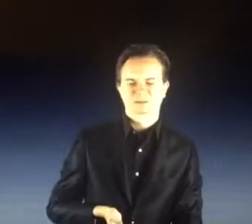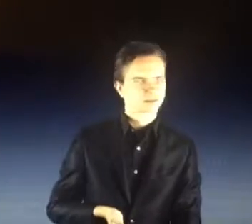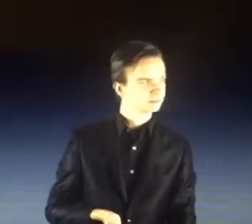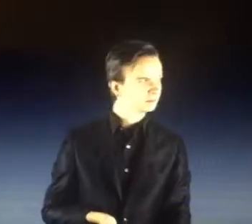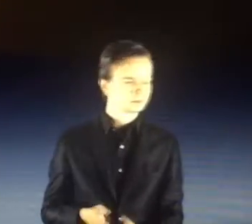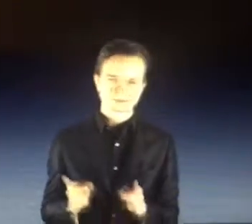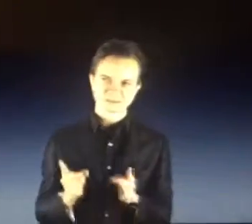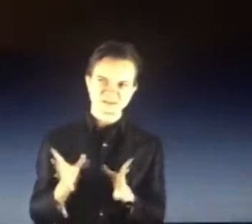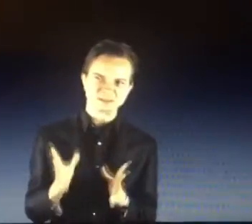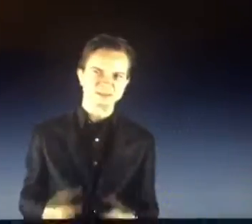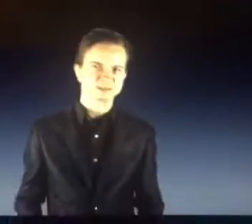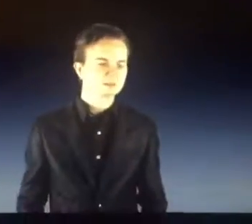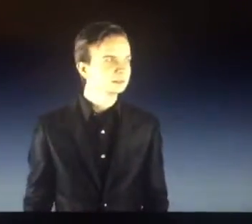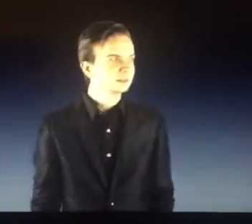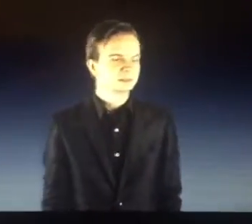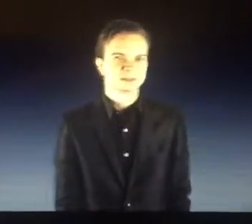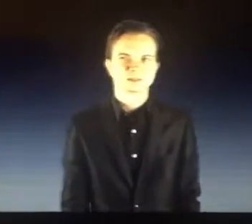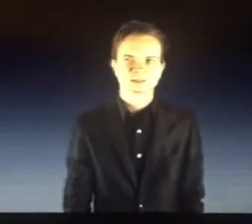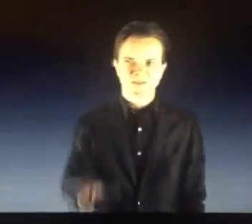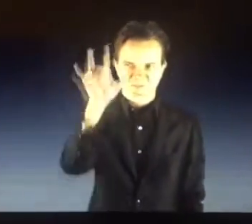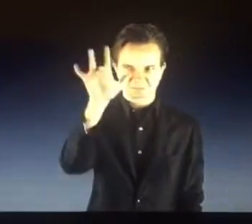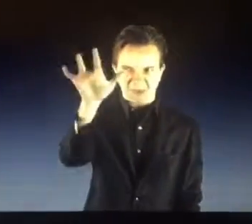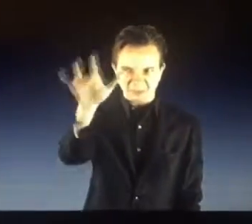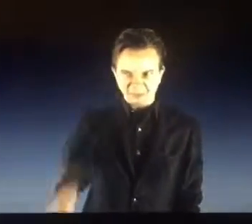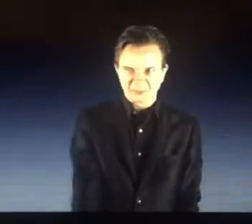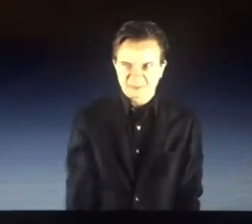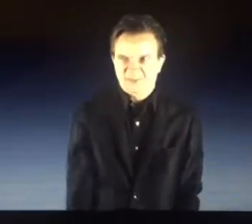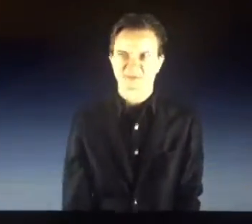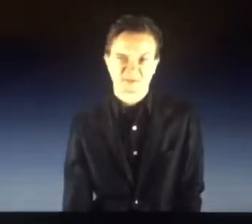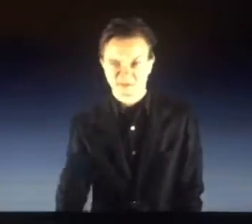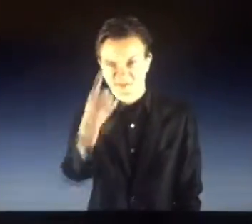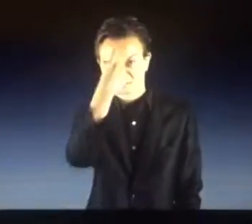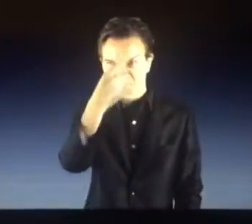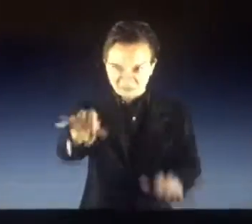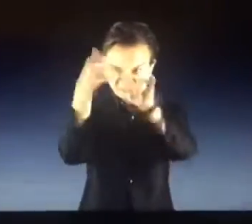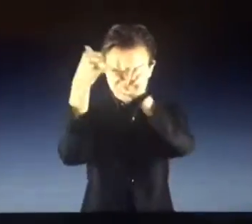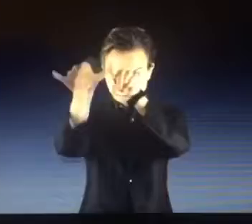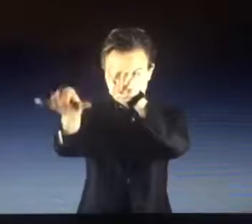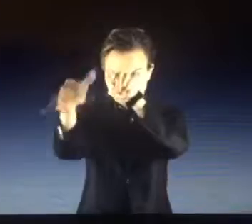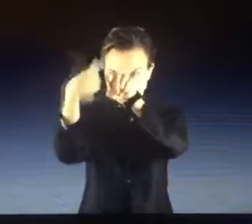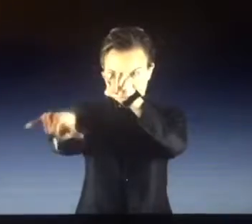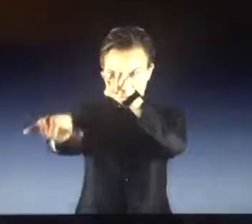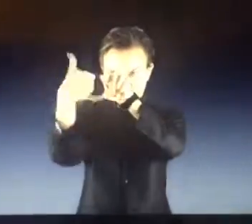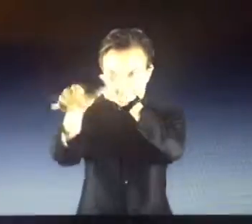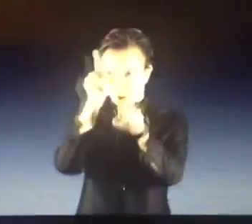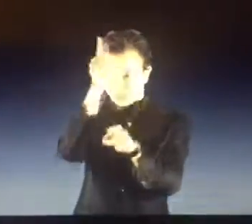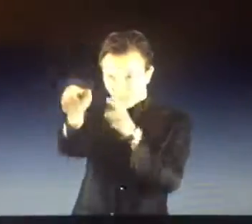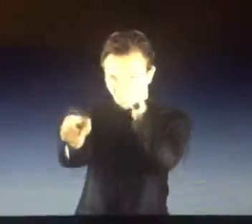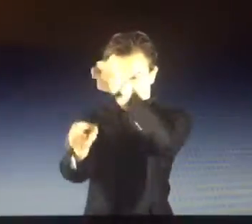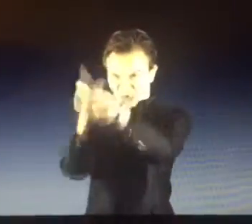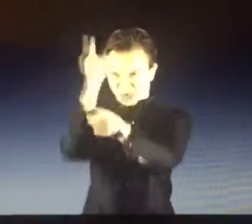that would definitely be a little different. You hate that person. You're just mad at them, and you just keep insulting